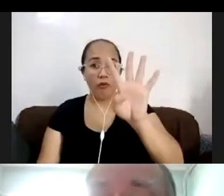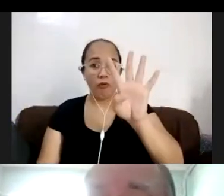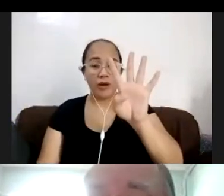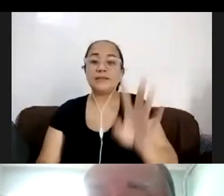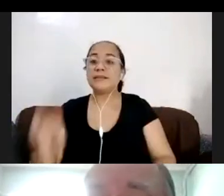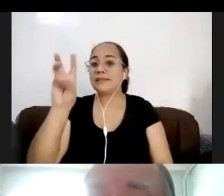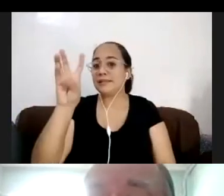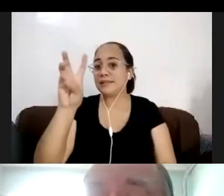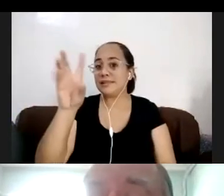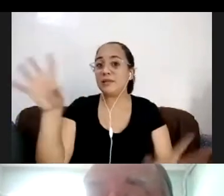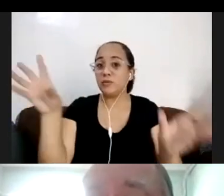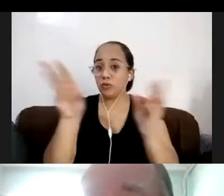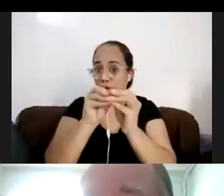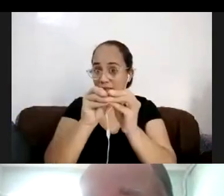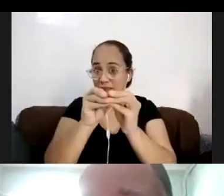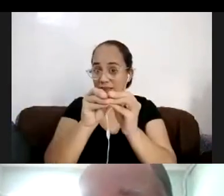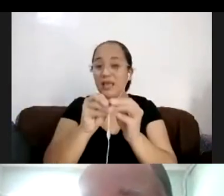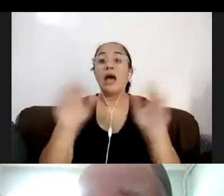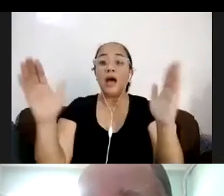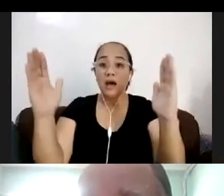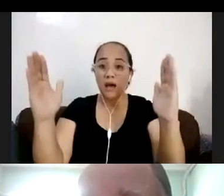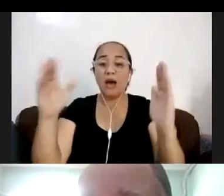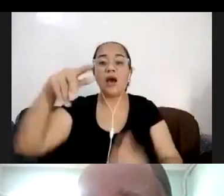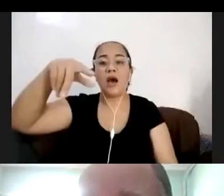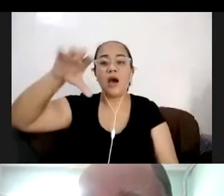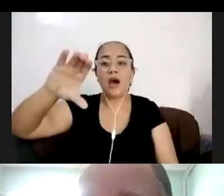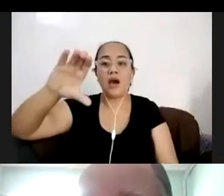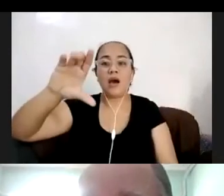16 together is one clause.